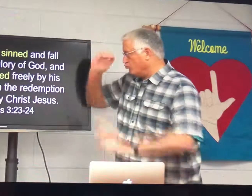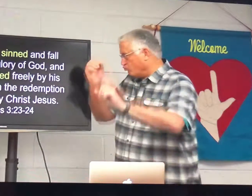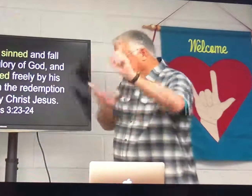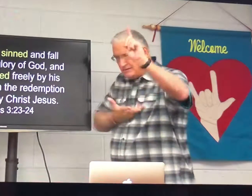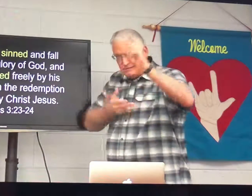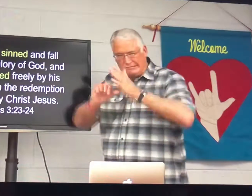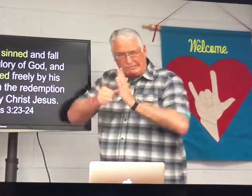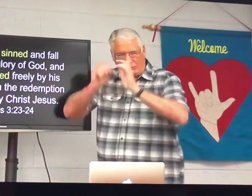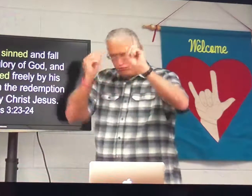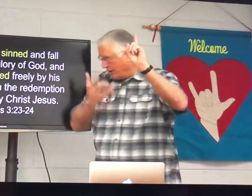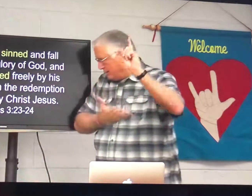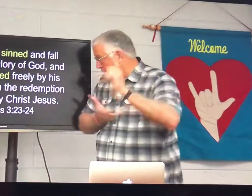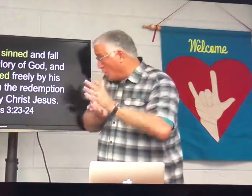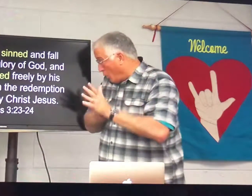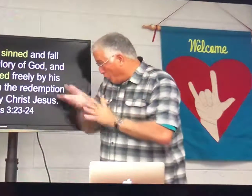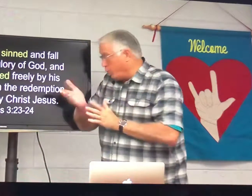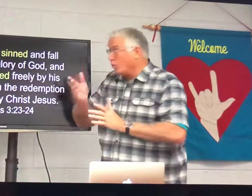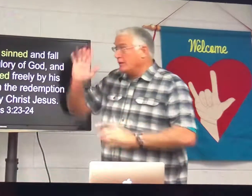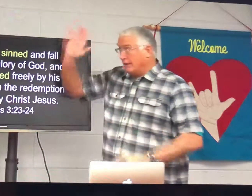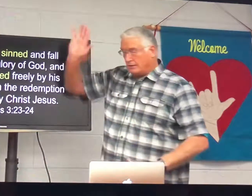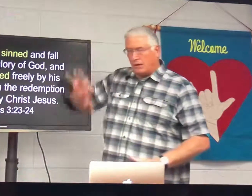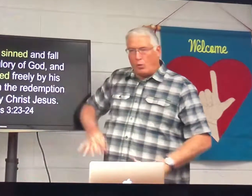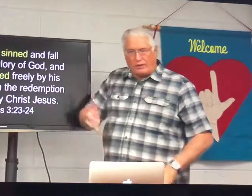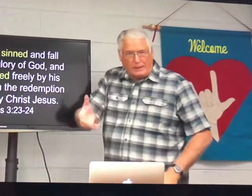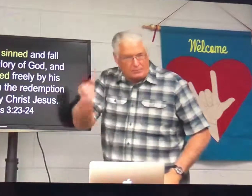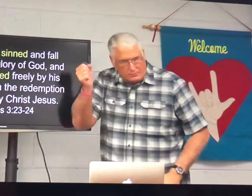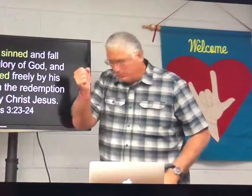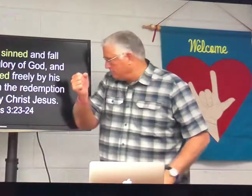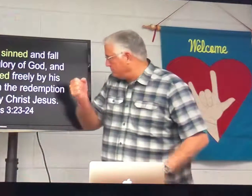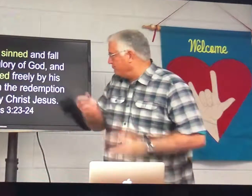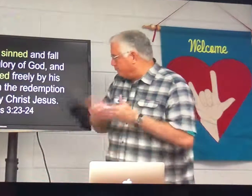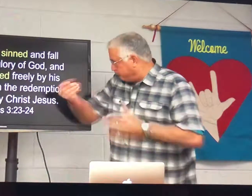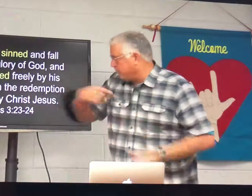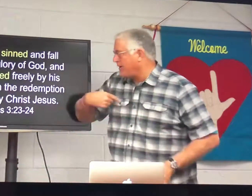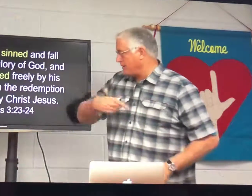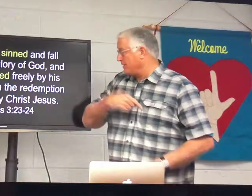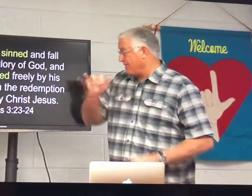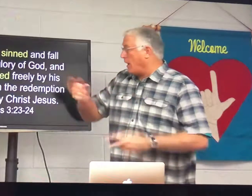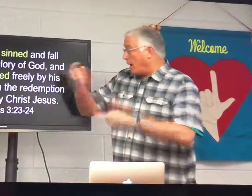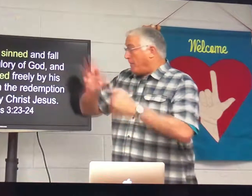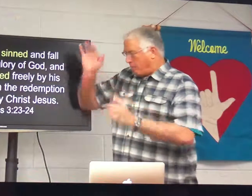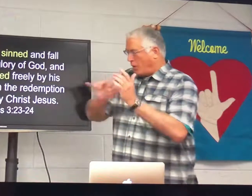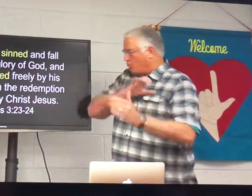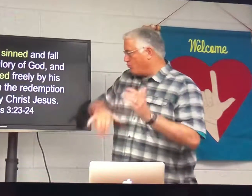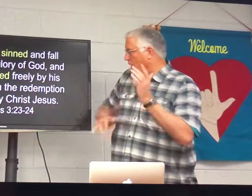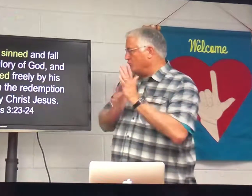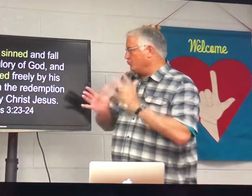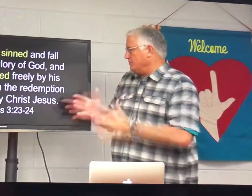frequently to the right-handed hitter. And he threw 2 of them to Cron in that at-bat. I'm not